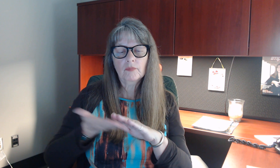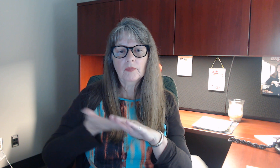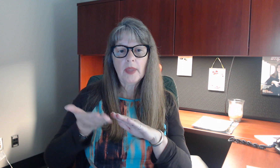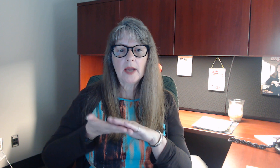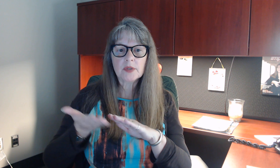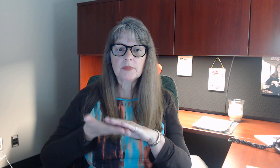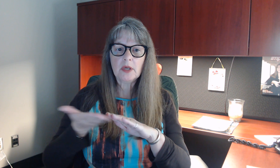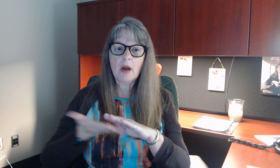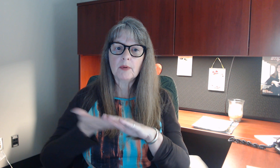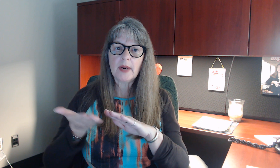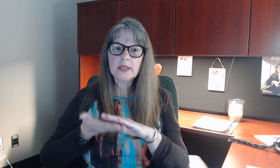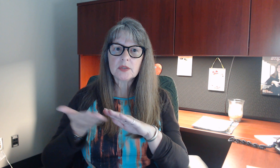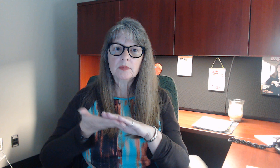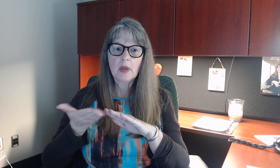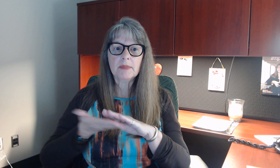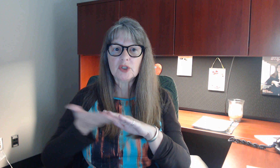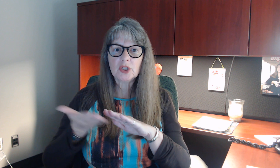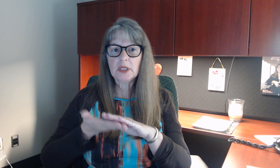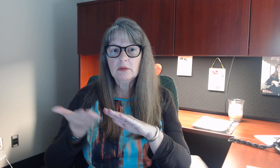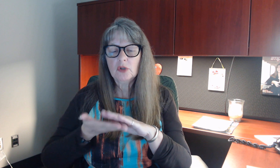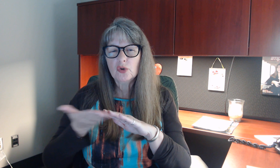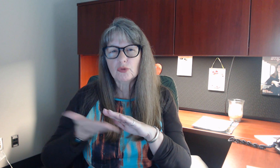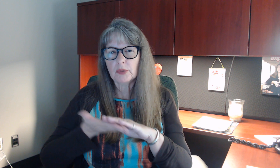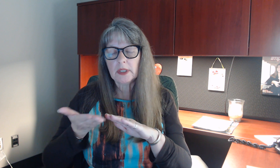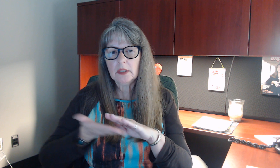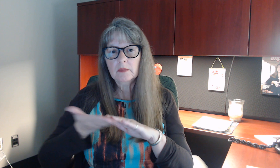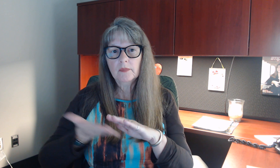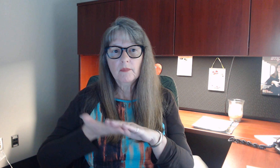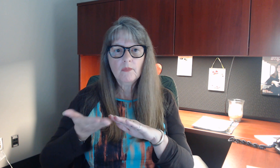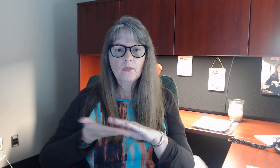How something operates. A machine usually.